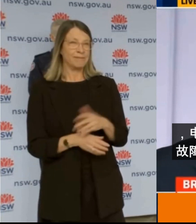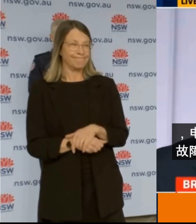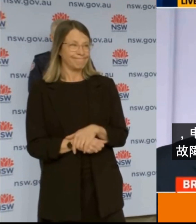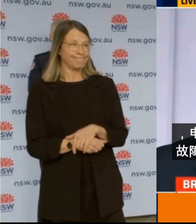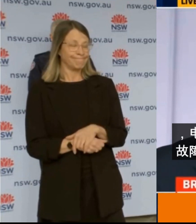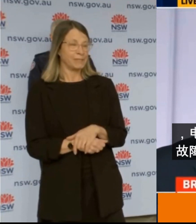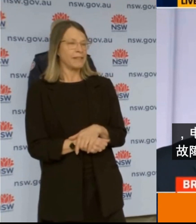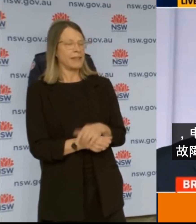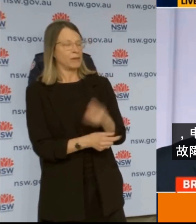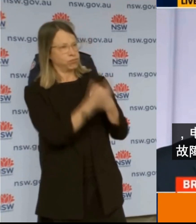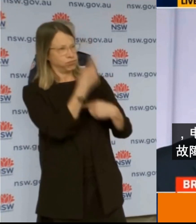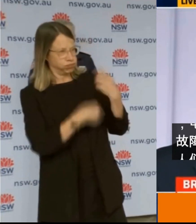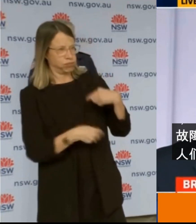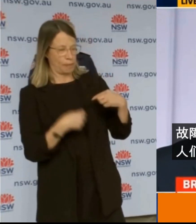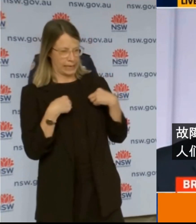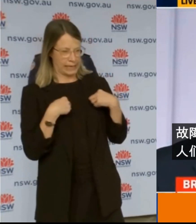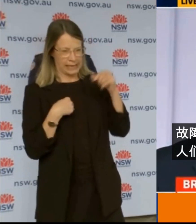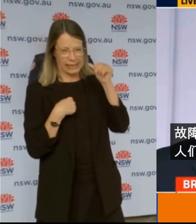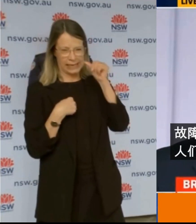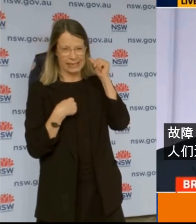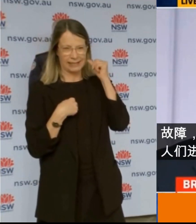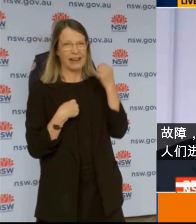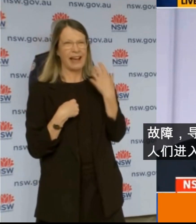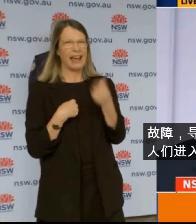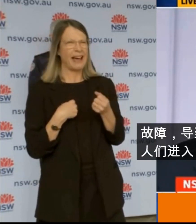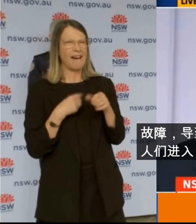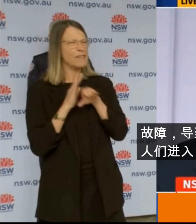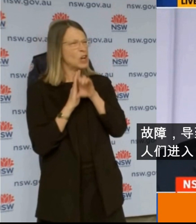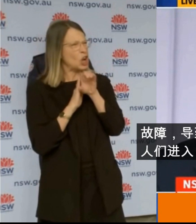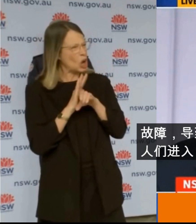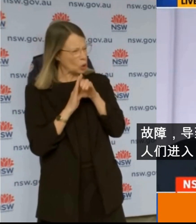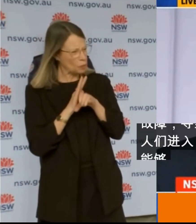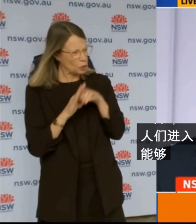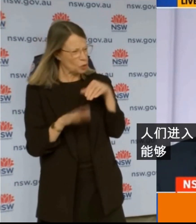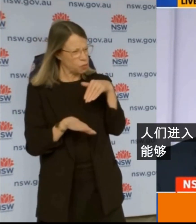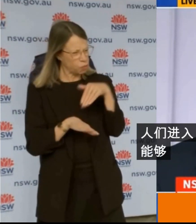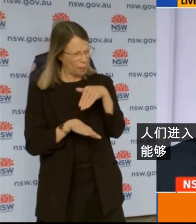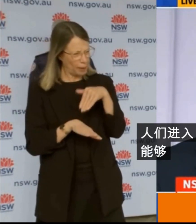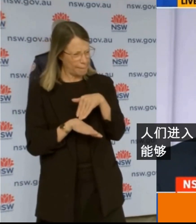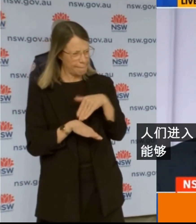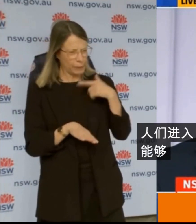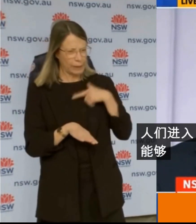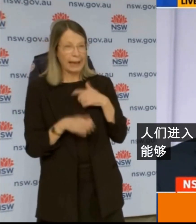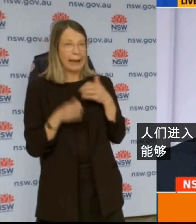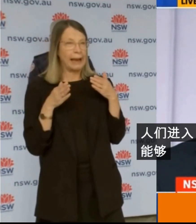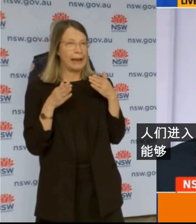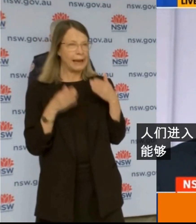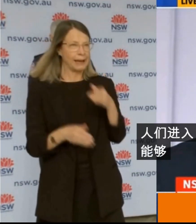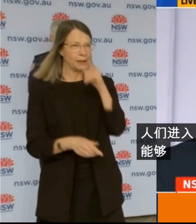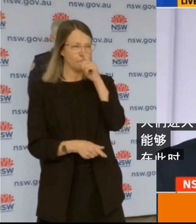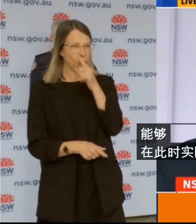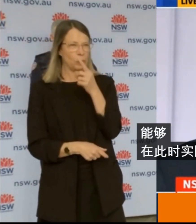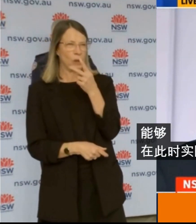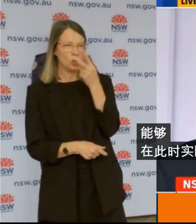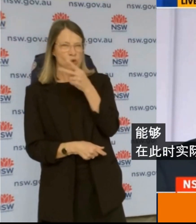had allowed people in the age bracket 12 to 15 to be able to book in